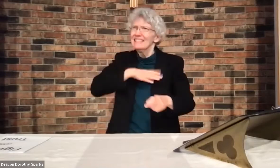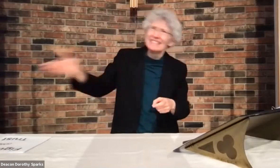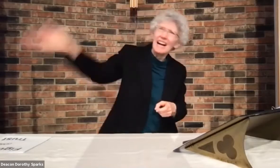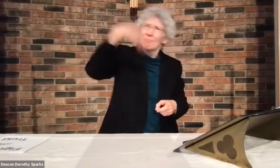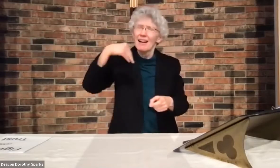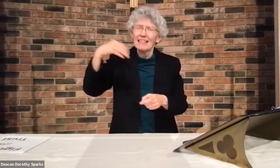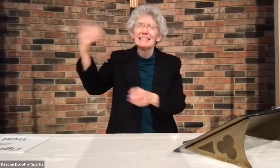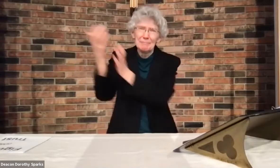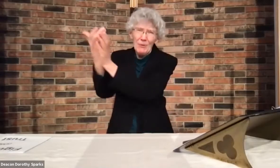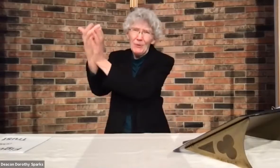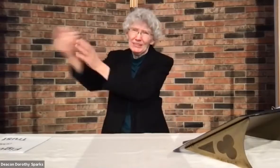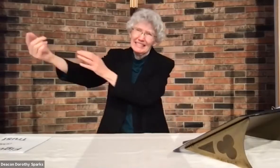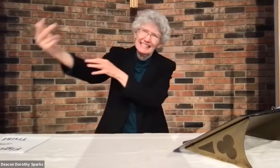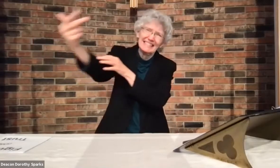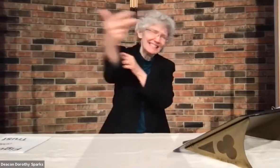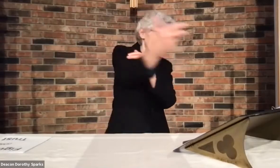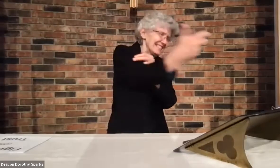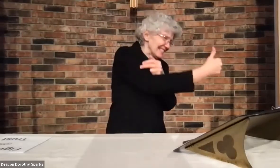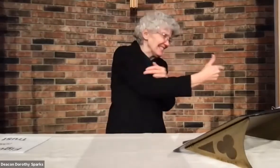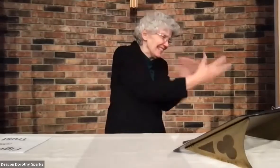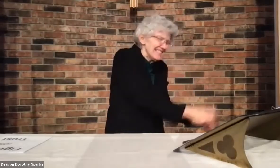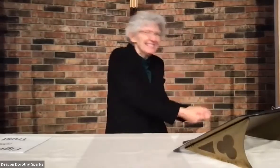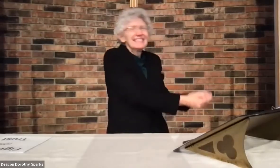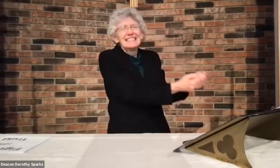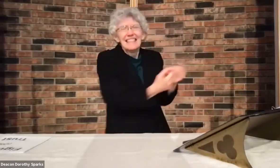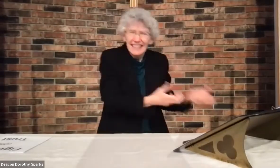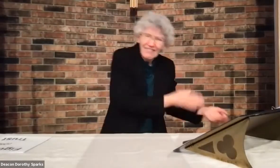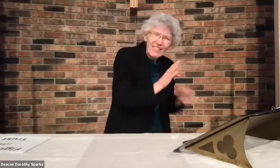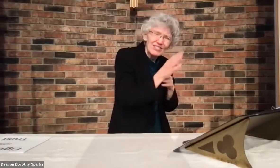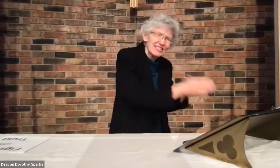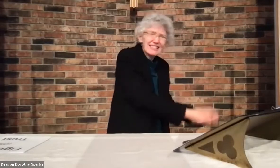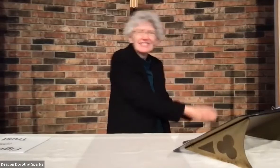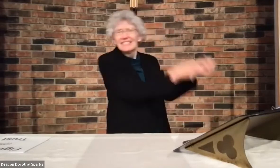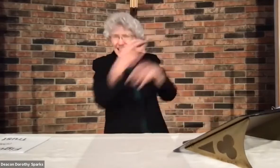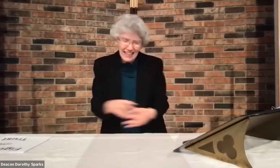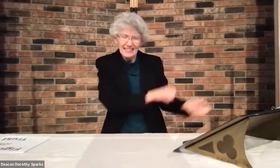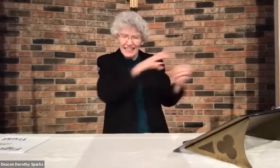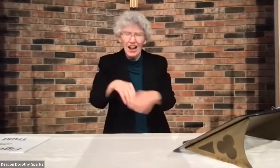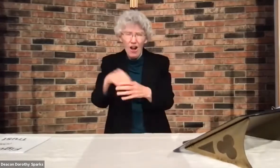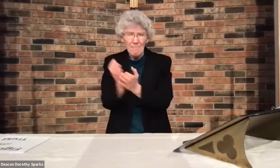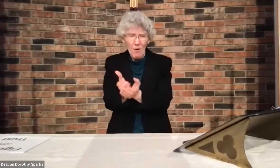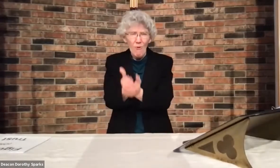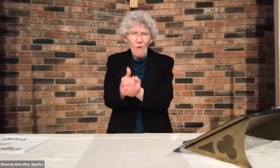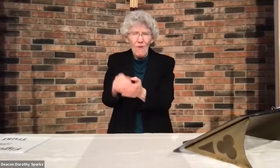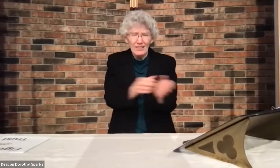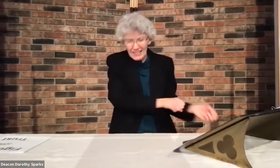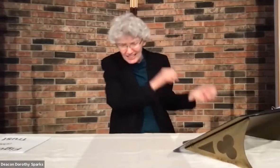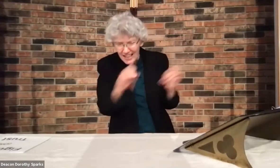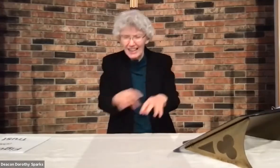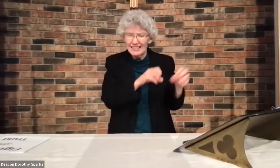They called to their friends in the other boat to come and help them. Their friends came, and both